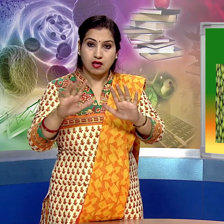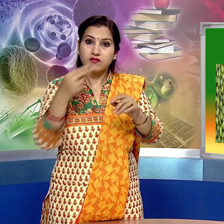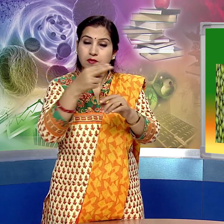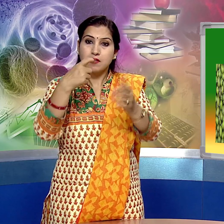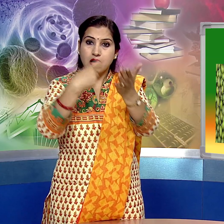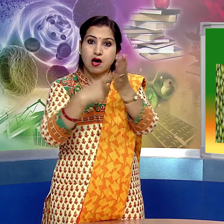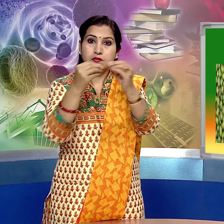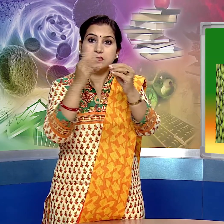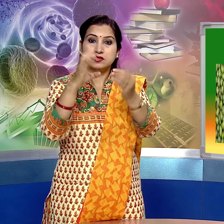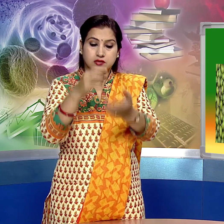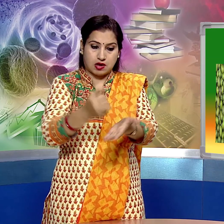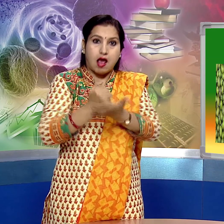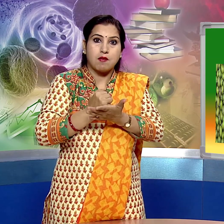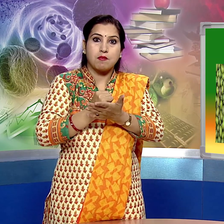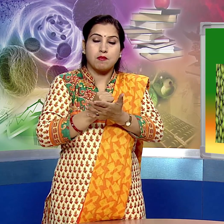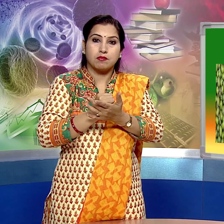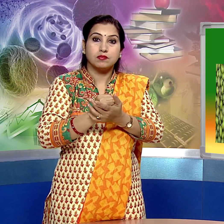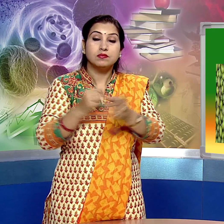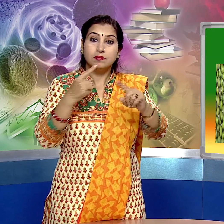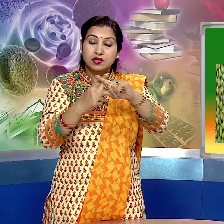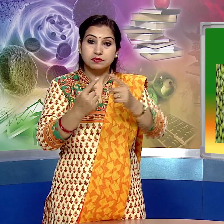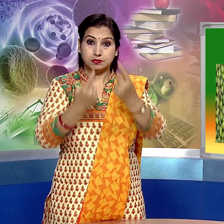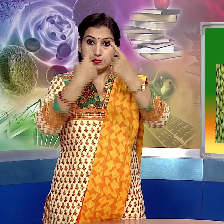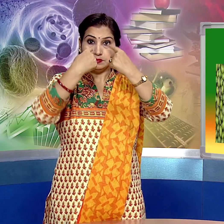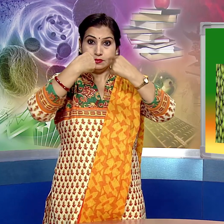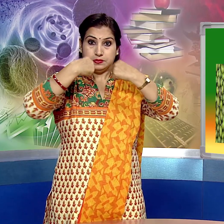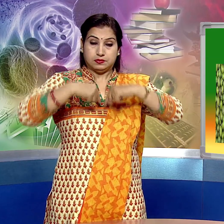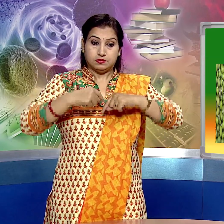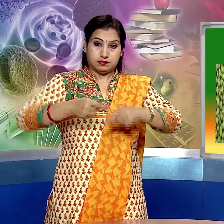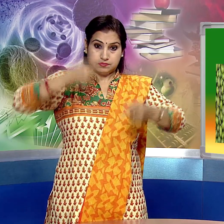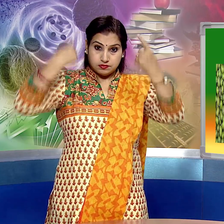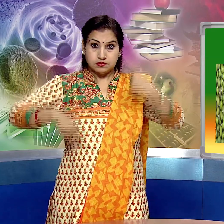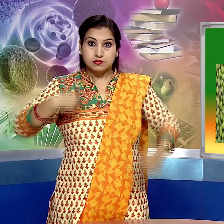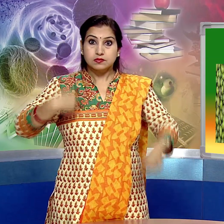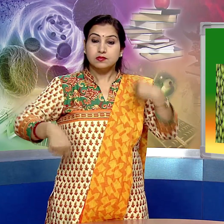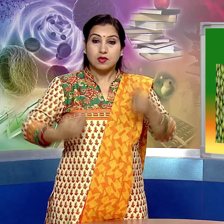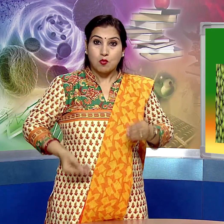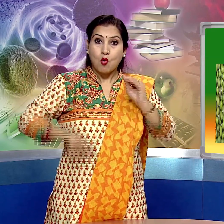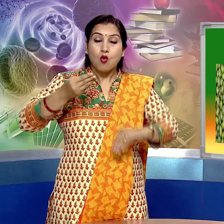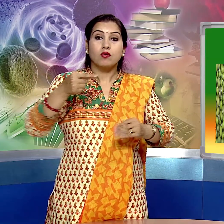Thus, iron helps in better transport of the oxygen to body cells.